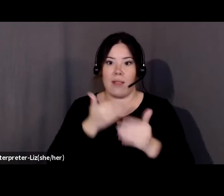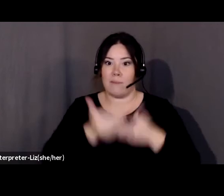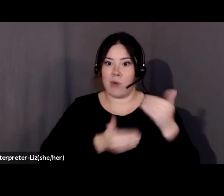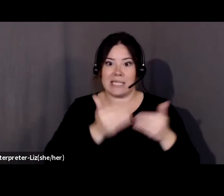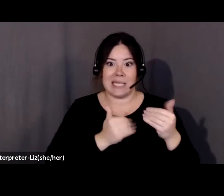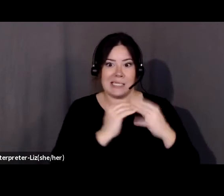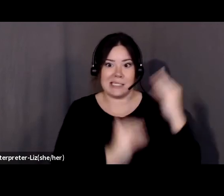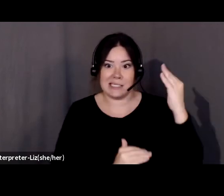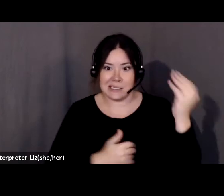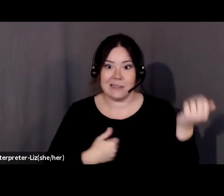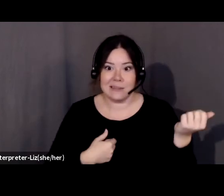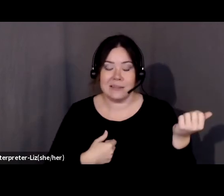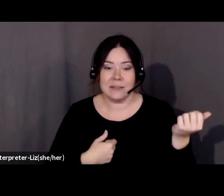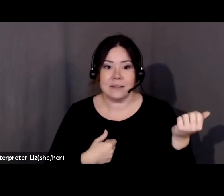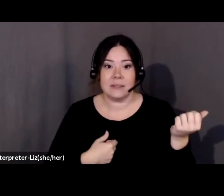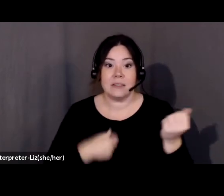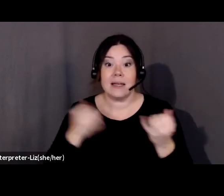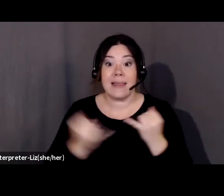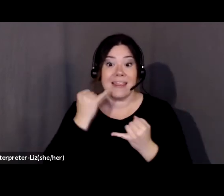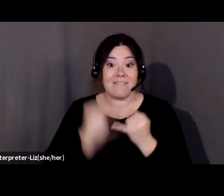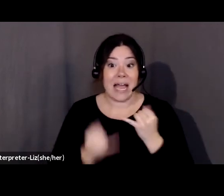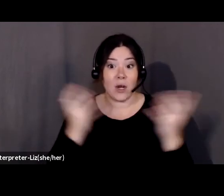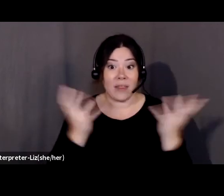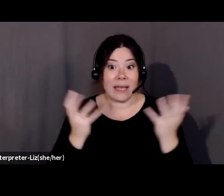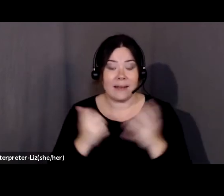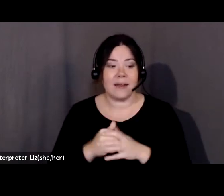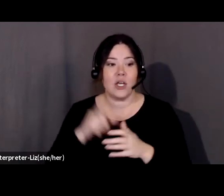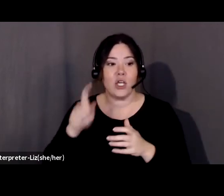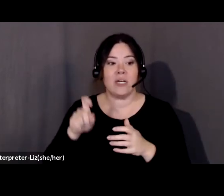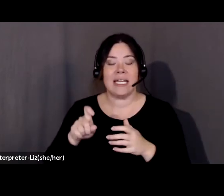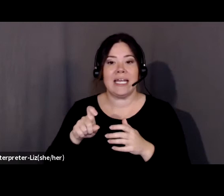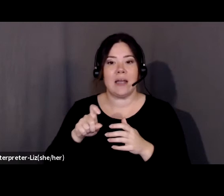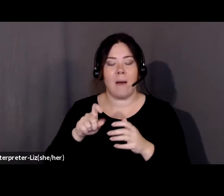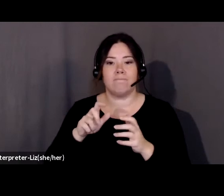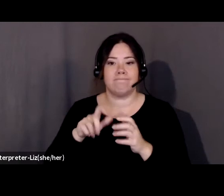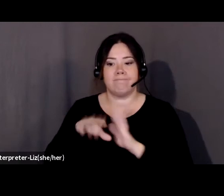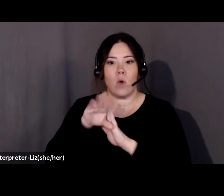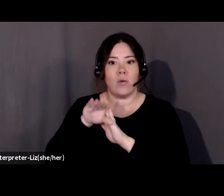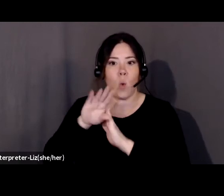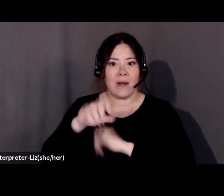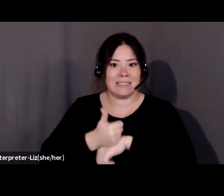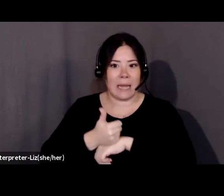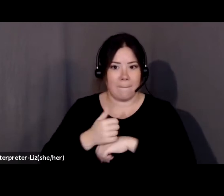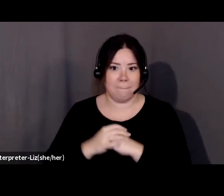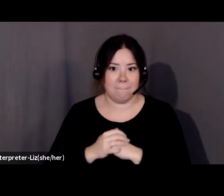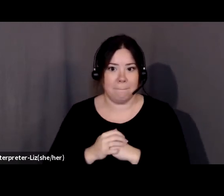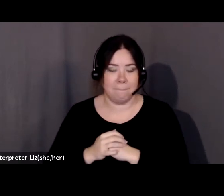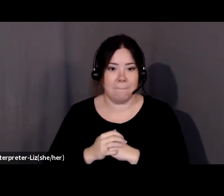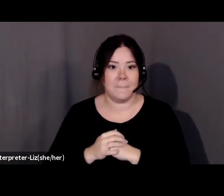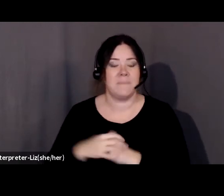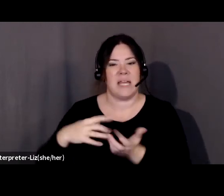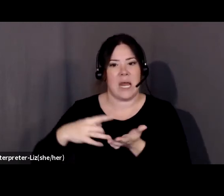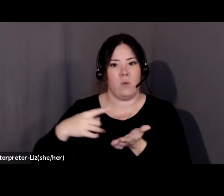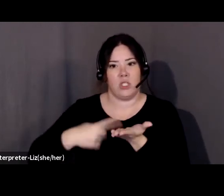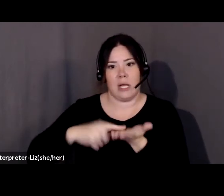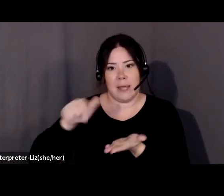So the final thing is that you need a recording setup, and I'll talk about this a little bit more later. Again, it